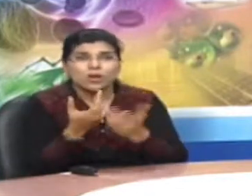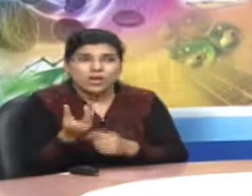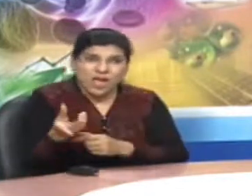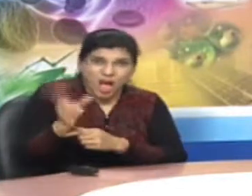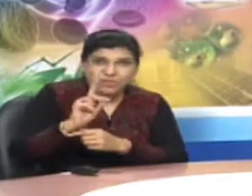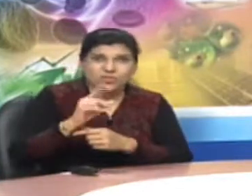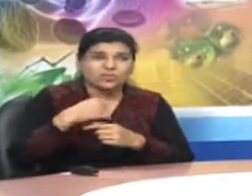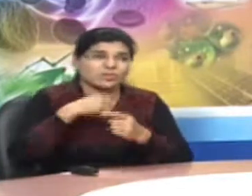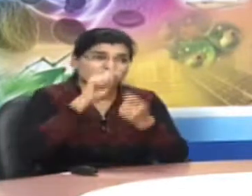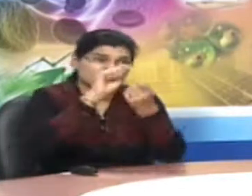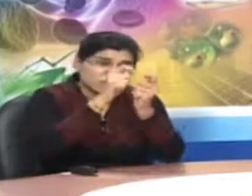one by one?